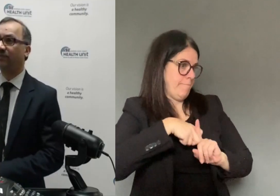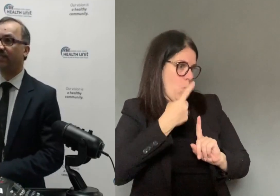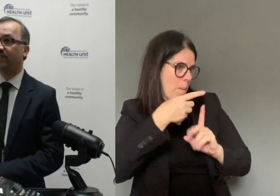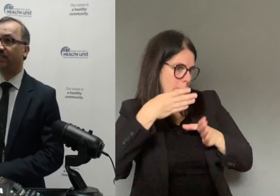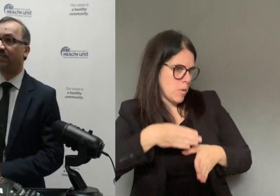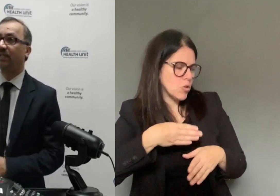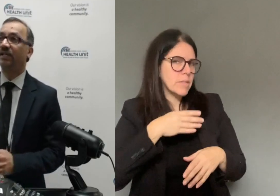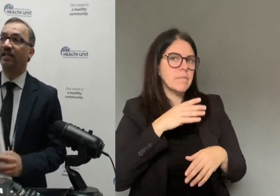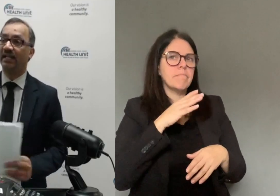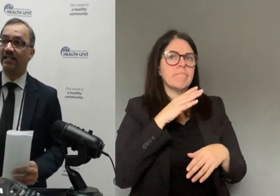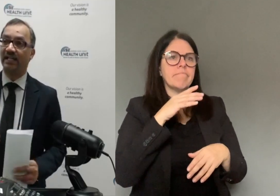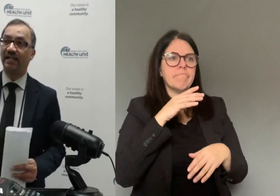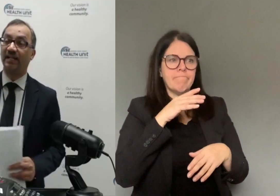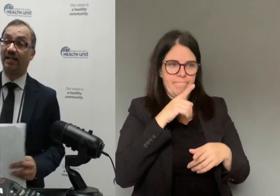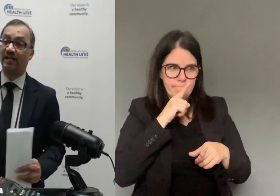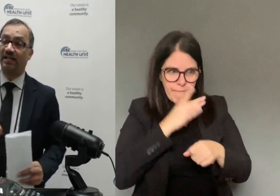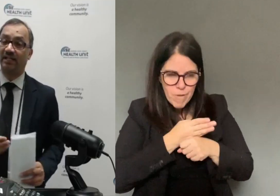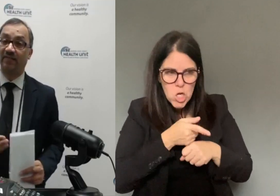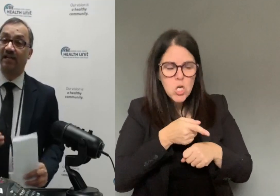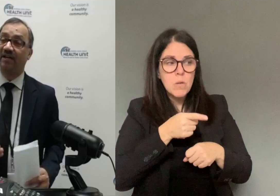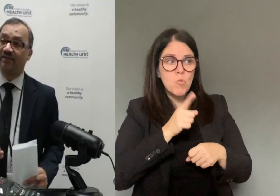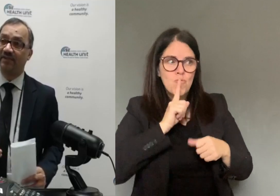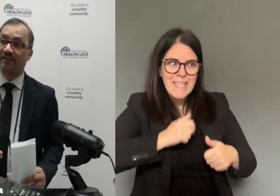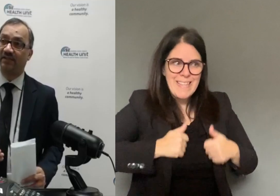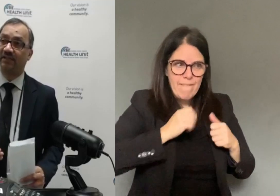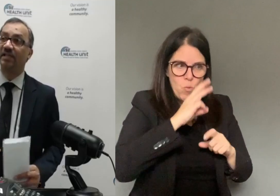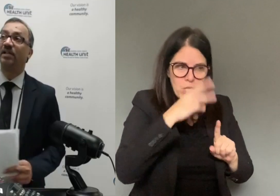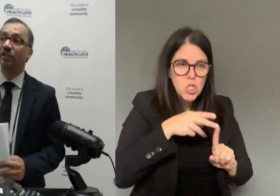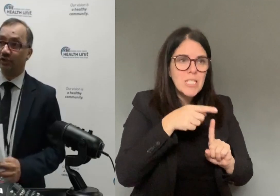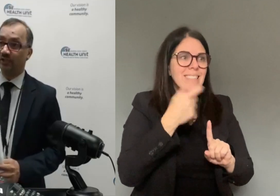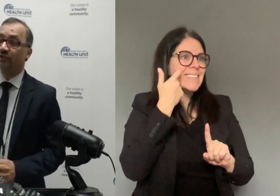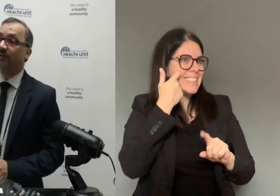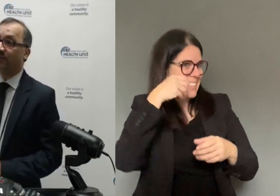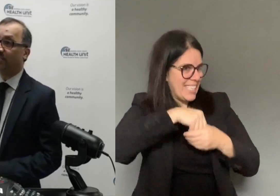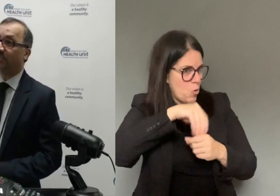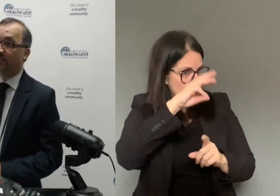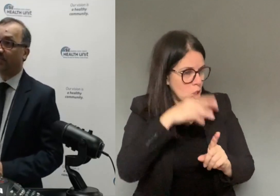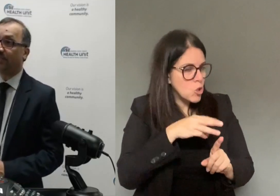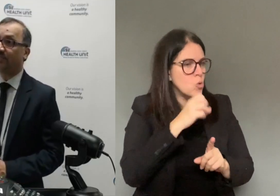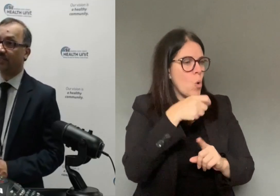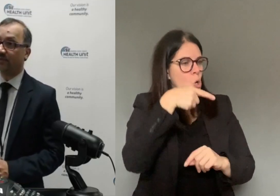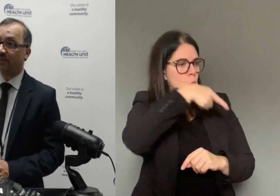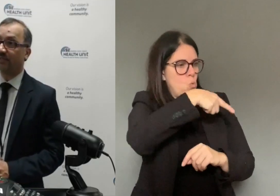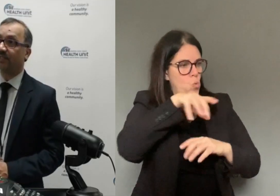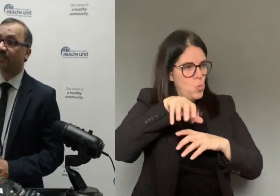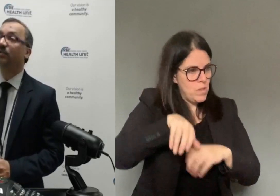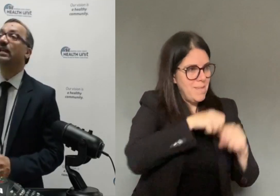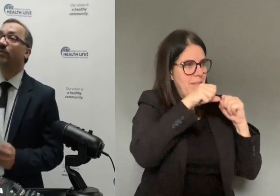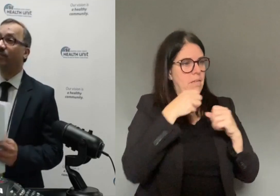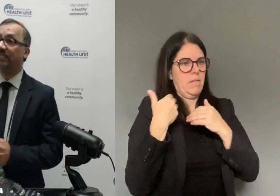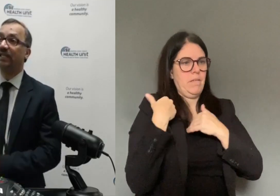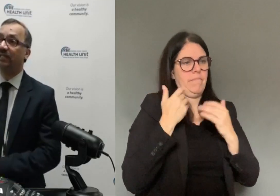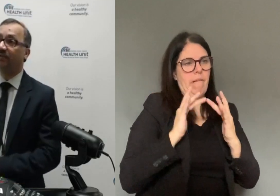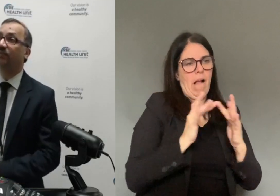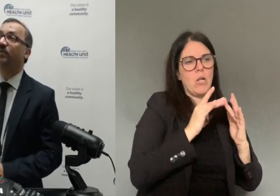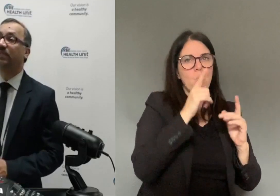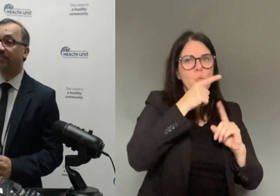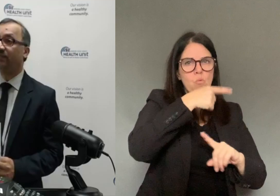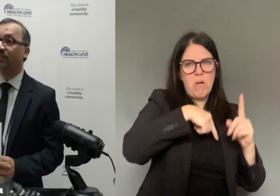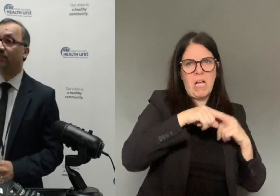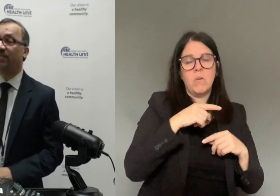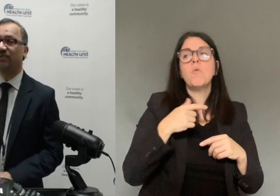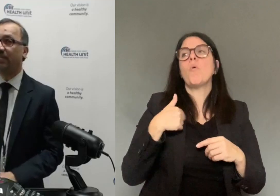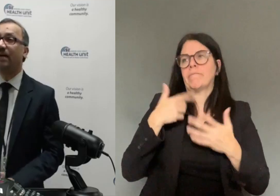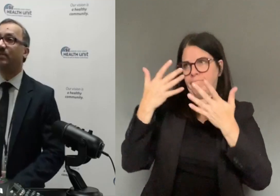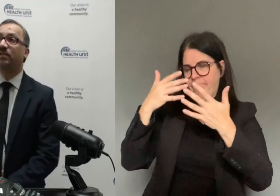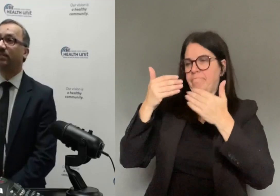your resident, and then we have a result. You need to maybe initiate the contact tracing process. So then we take that referral and then we